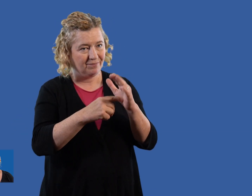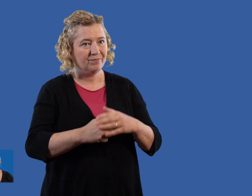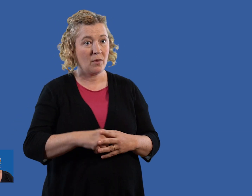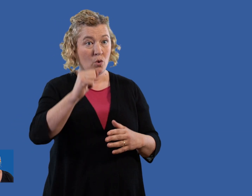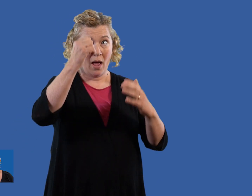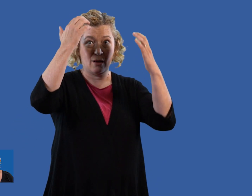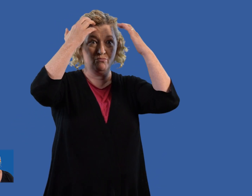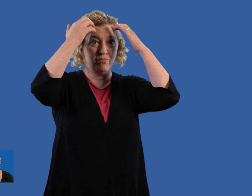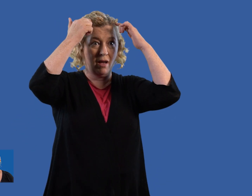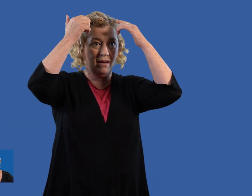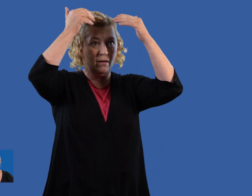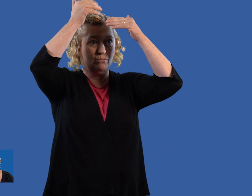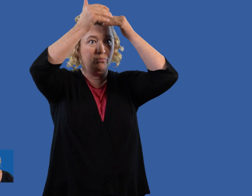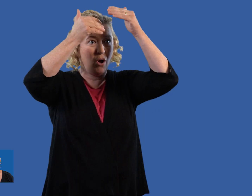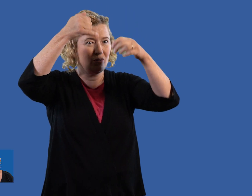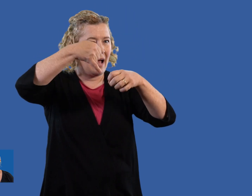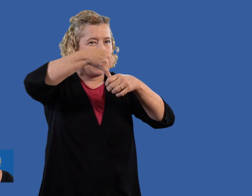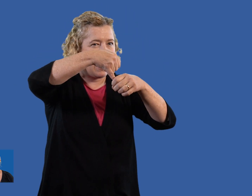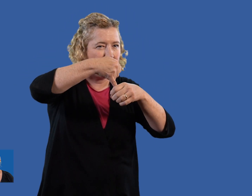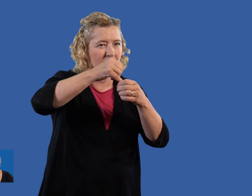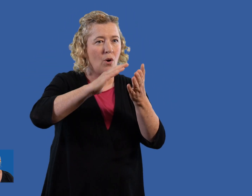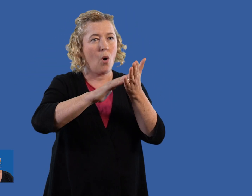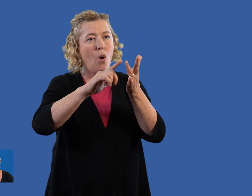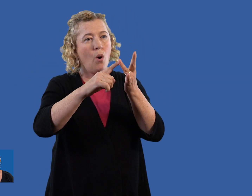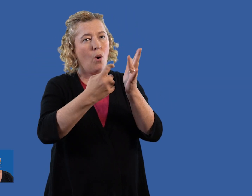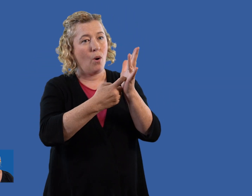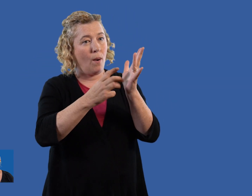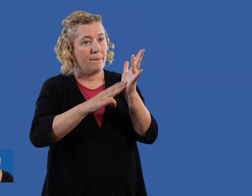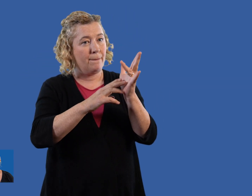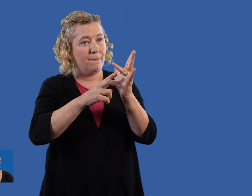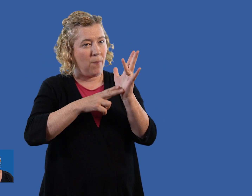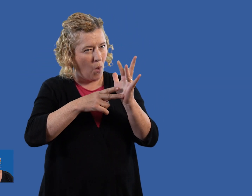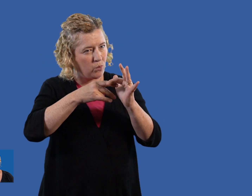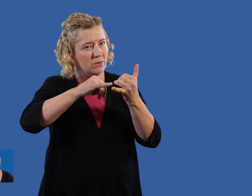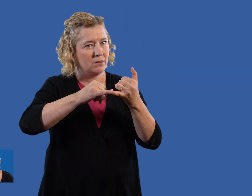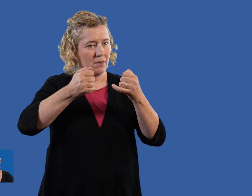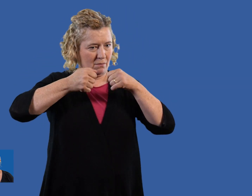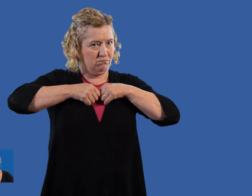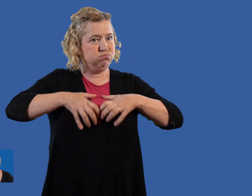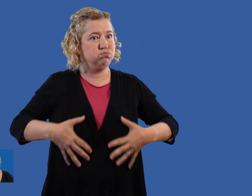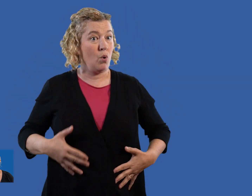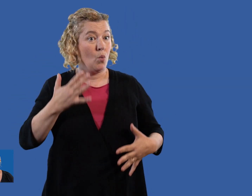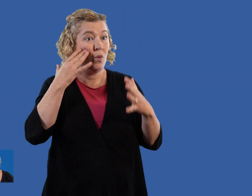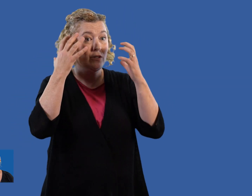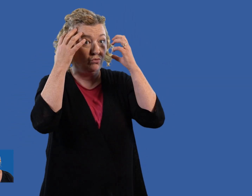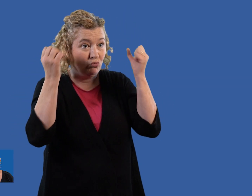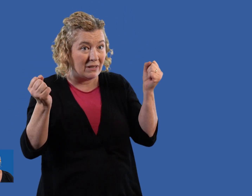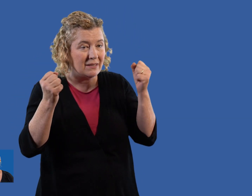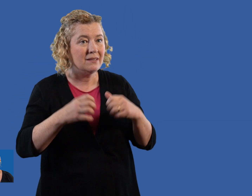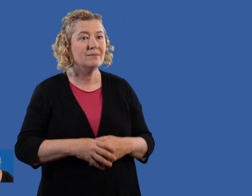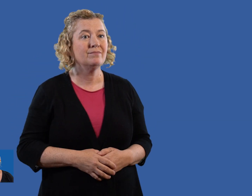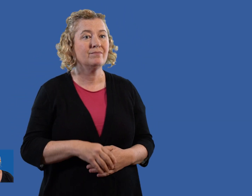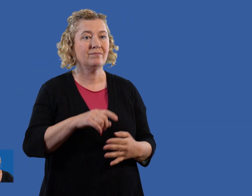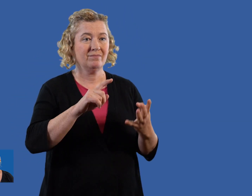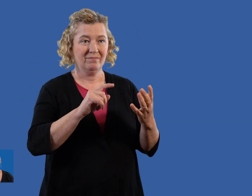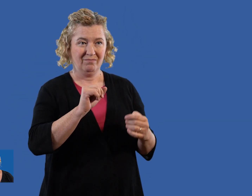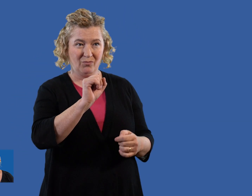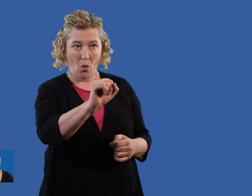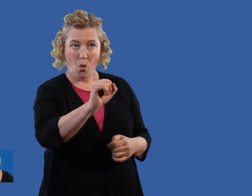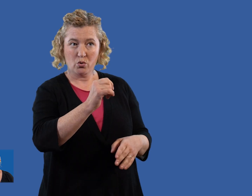the way our brain regulates the chemicals and hormones. This is where your body releases in response to stress. Having a job that